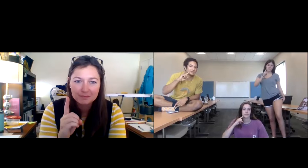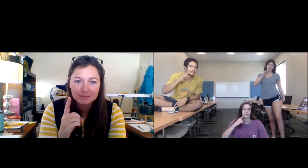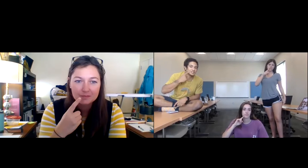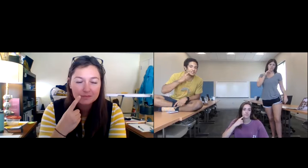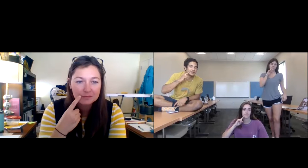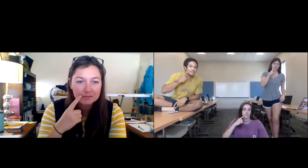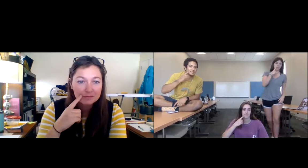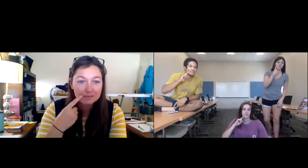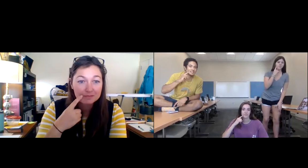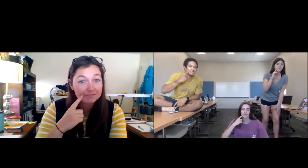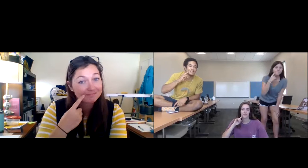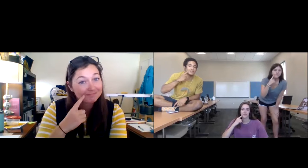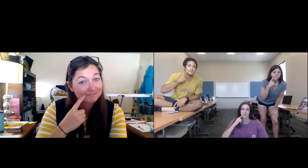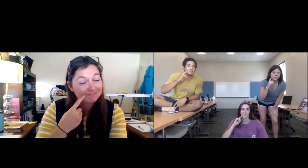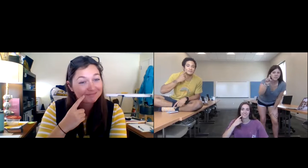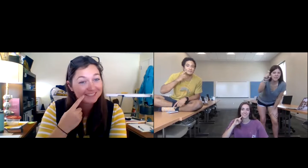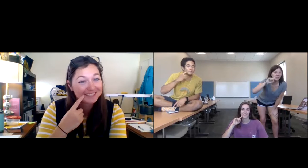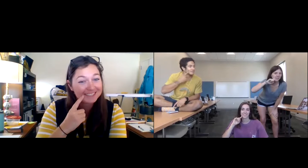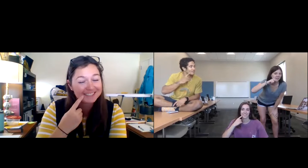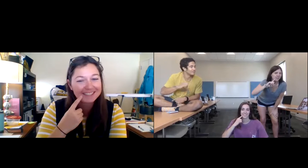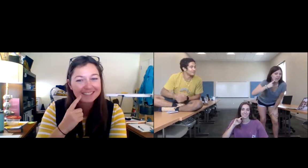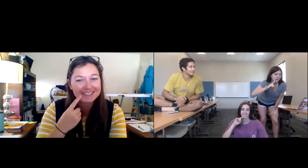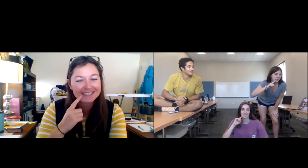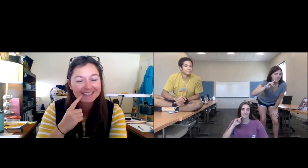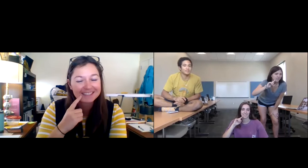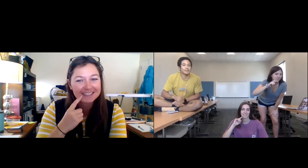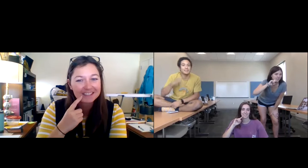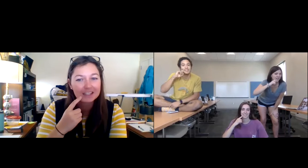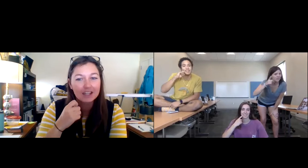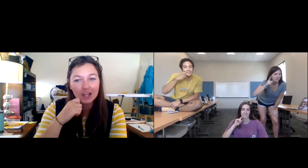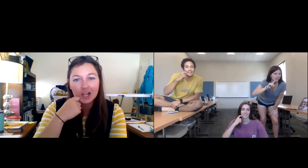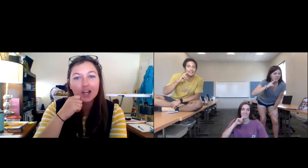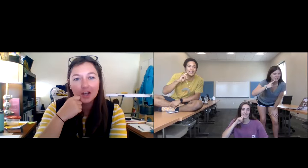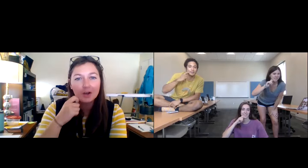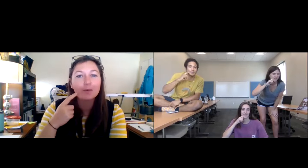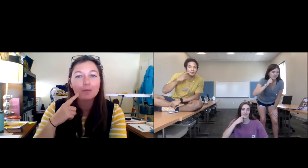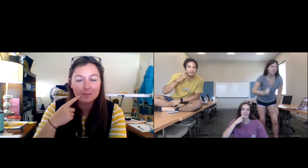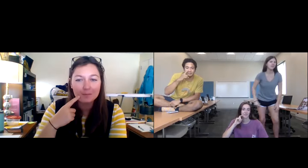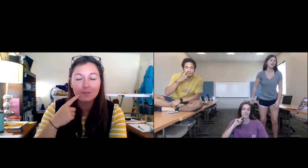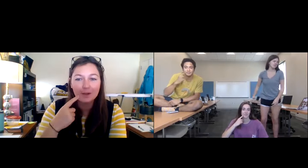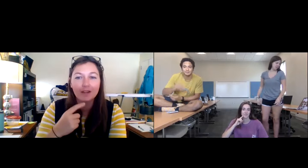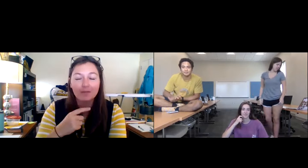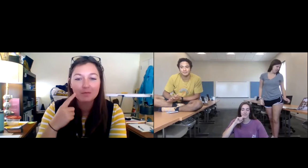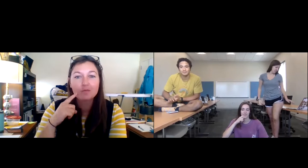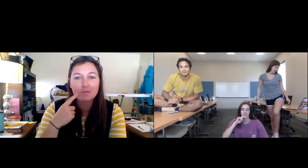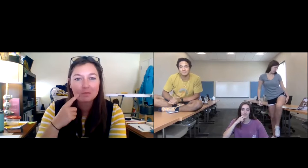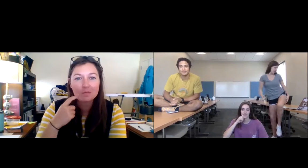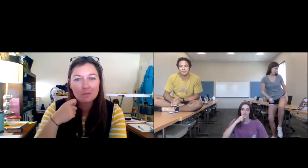motion. So you're kind of, there you go. So you could do like candy apple. Yeah. Like that, that would be the Oh. combine them too. Okay. You want to do candy